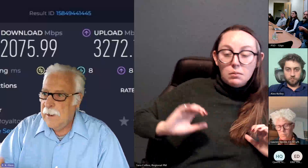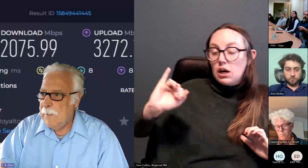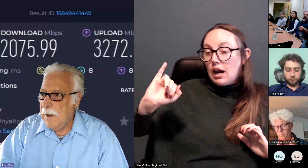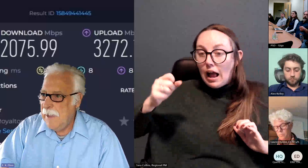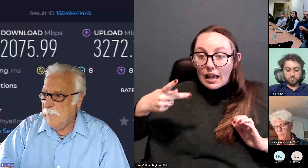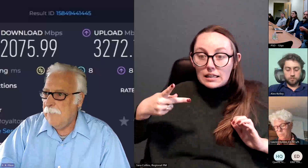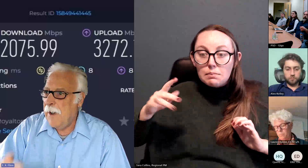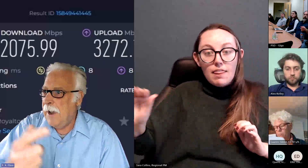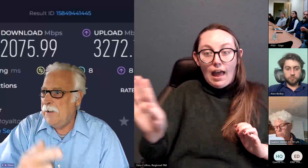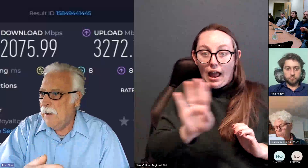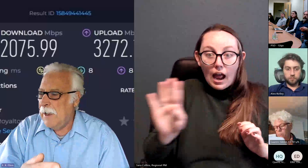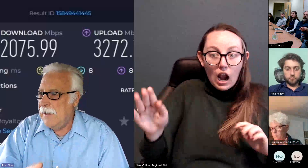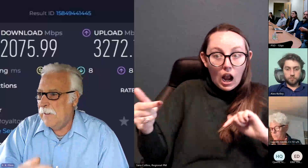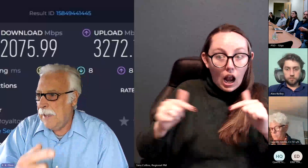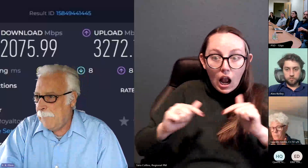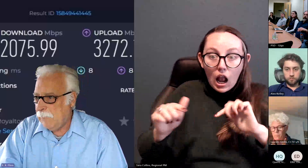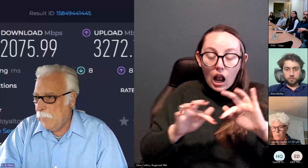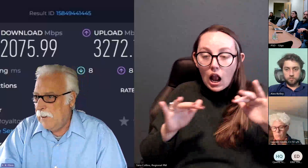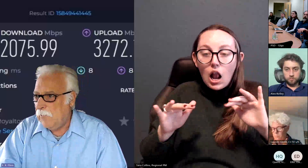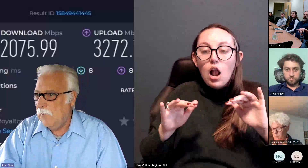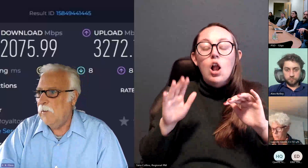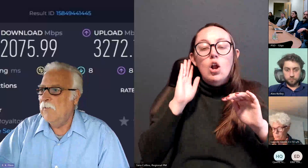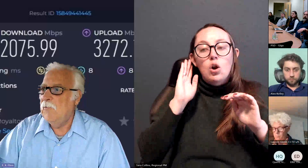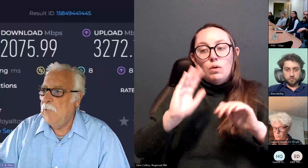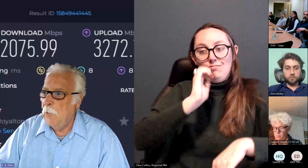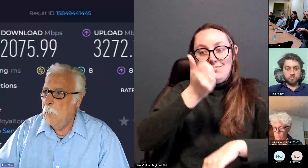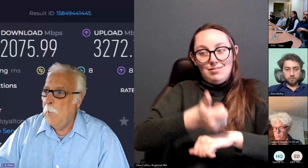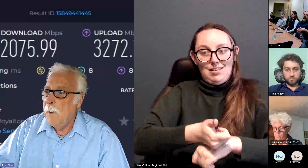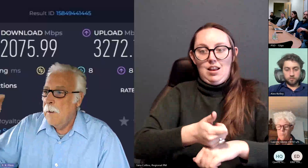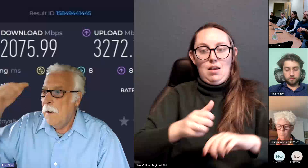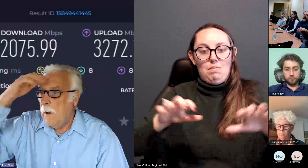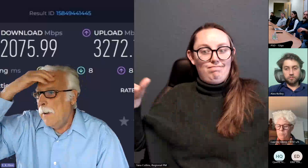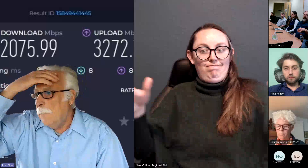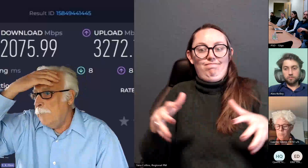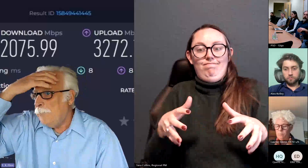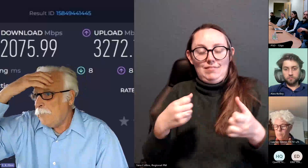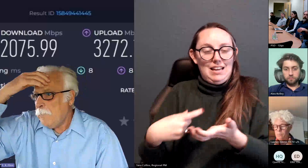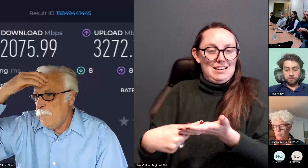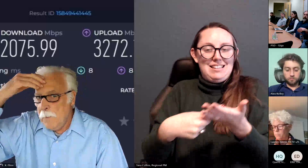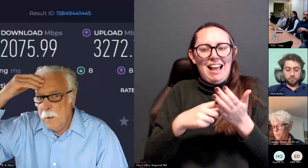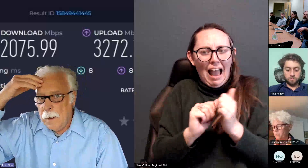households can be identified, i.e. the capstone agencies, to